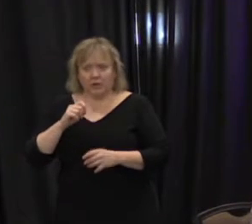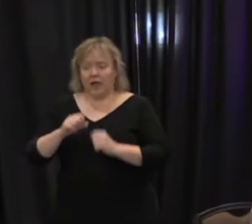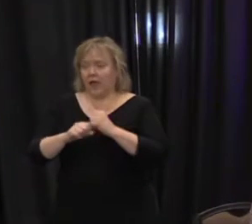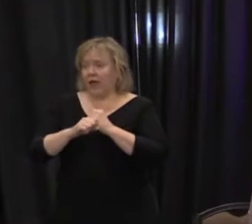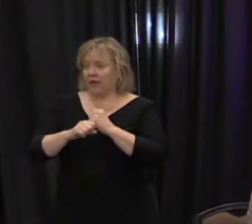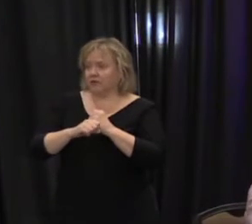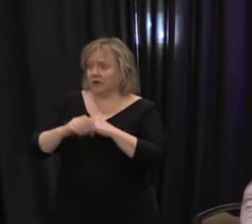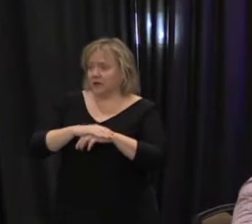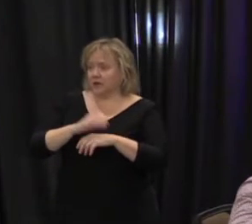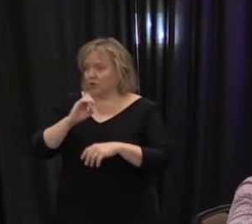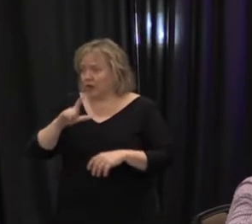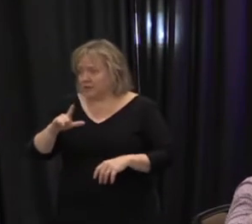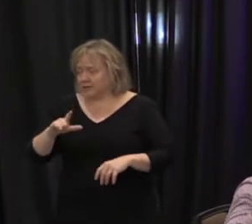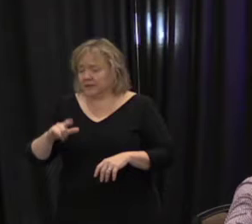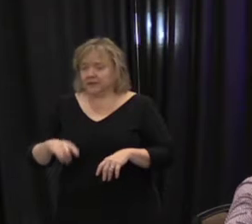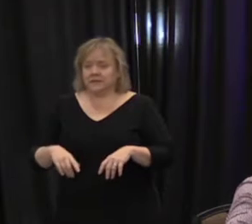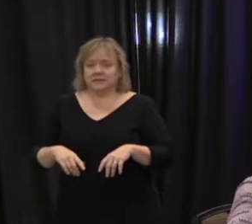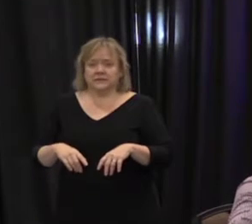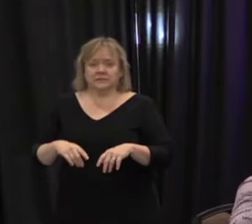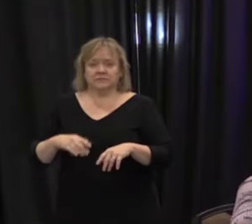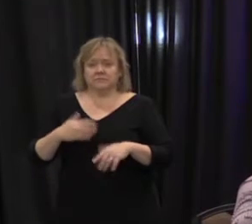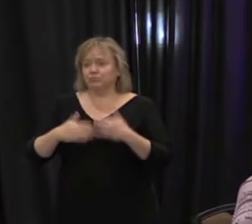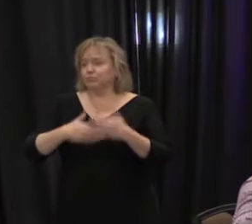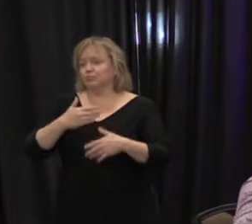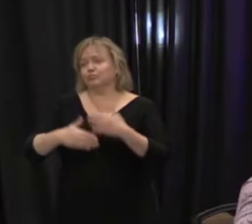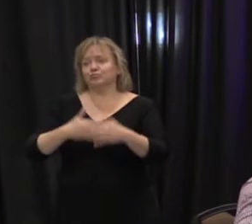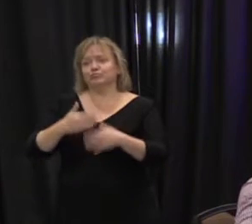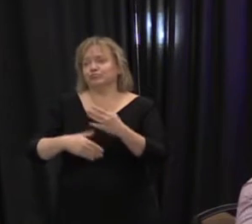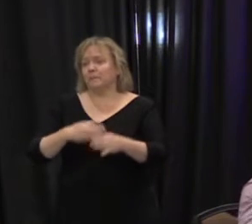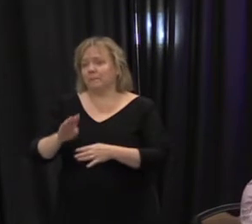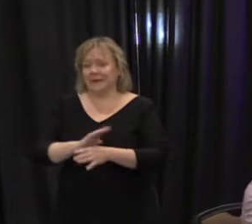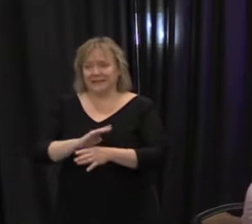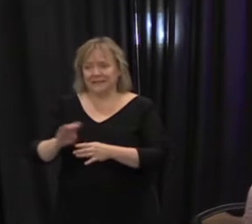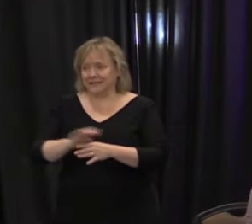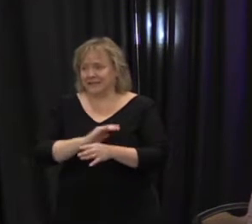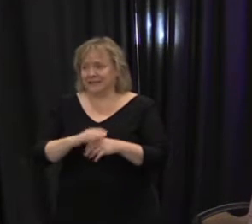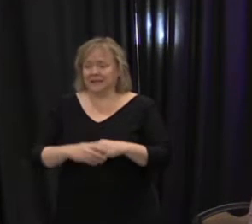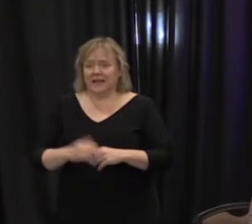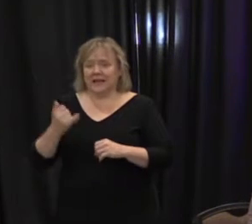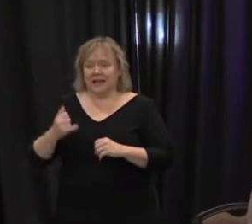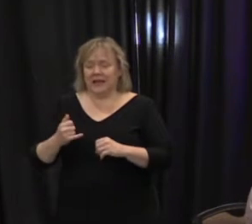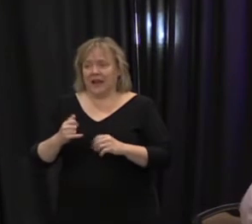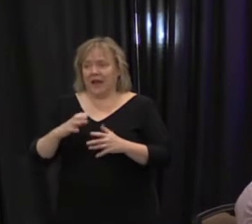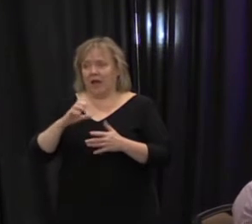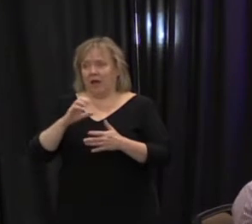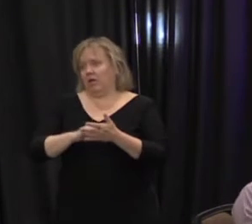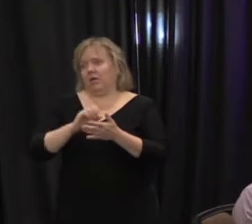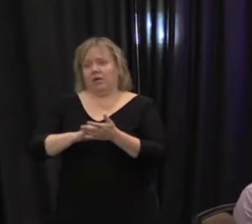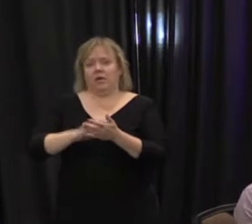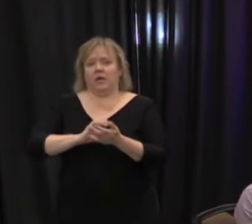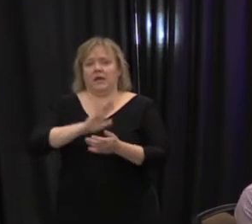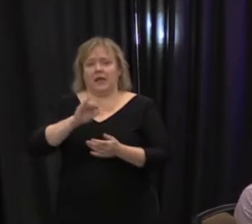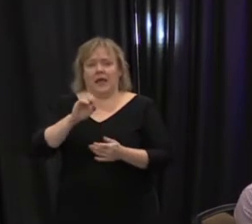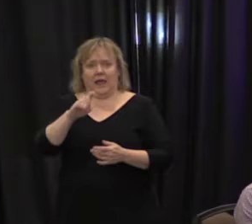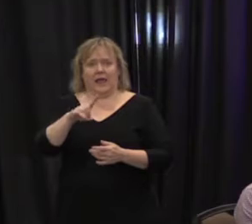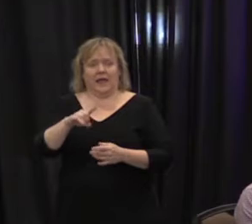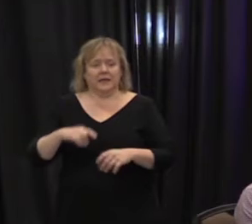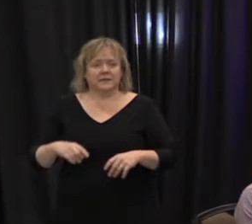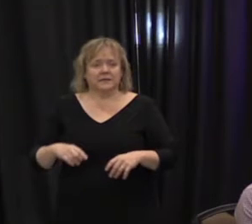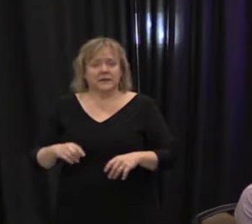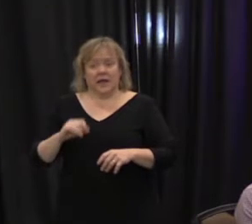now cannot place an ad on Craigslist and is permanently sort of chased around, and the ads are taken down. To have had that story